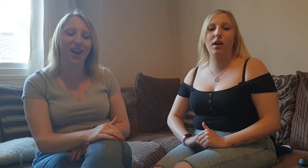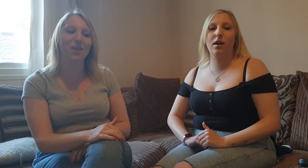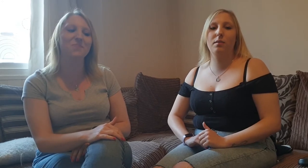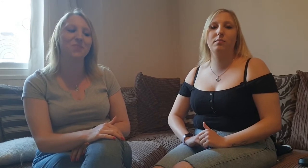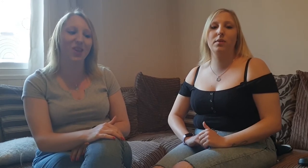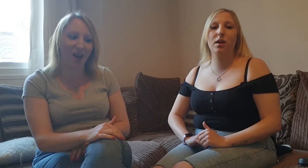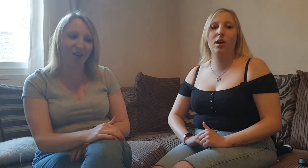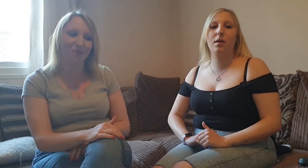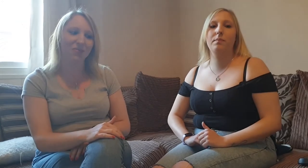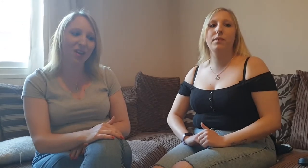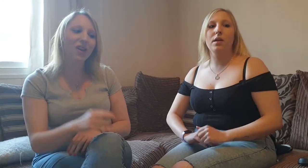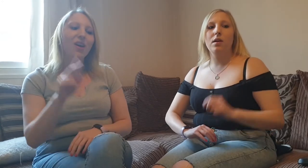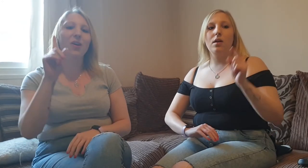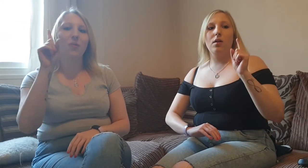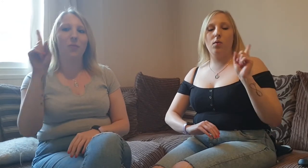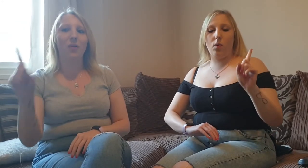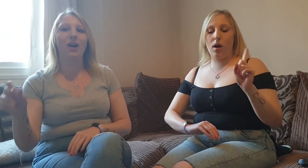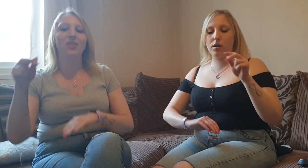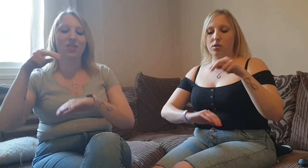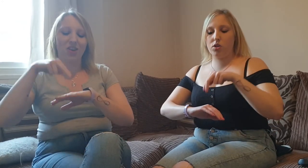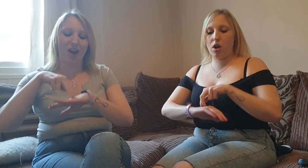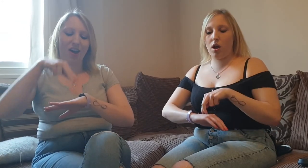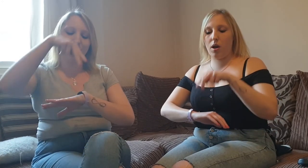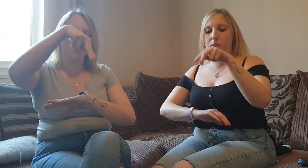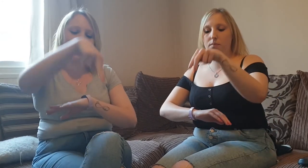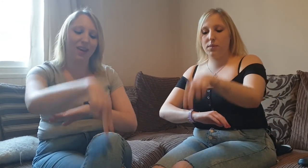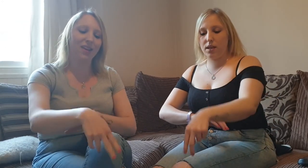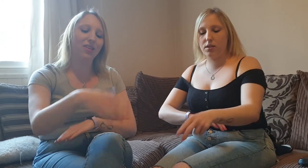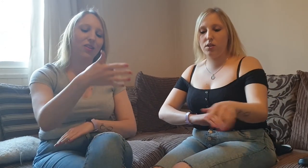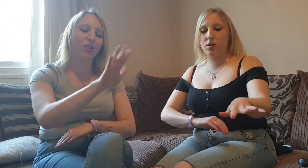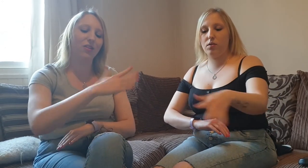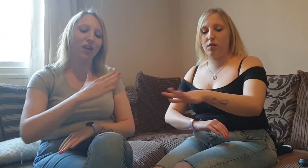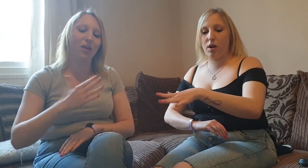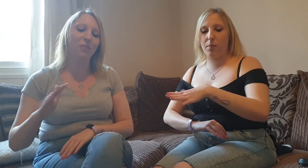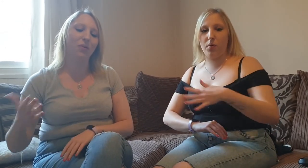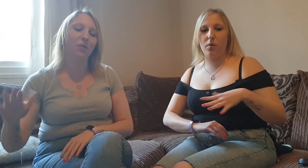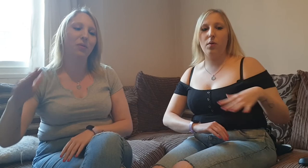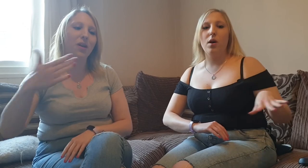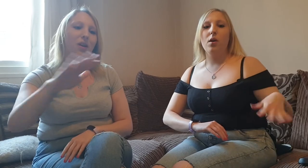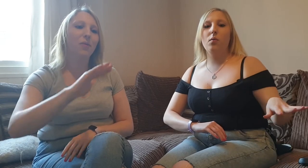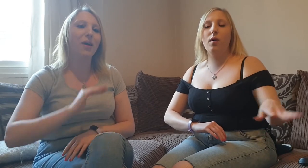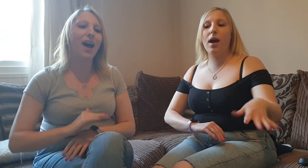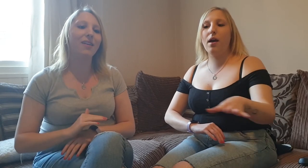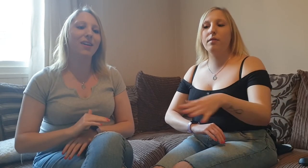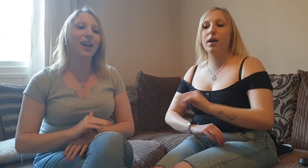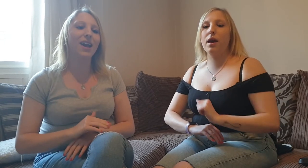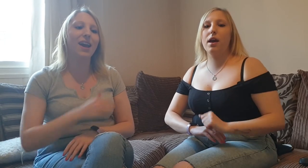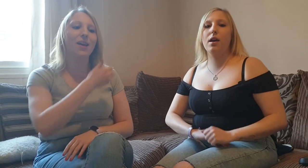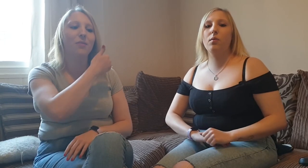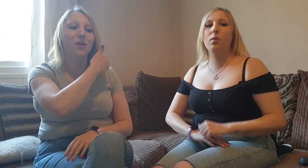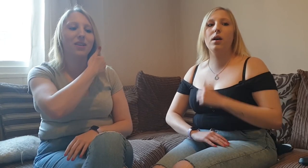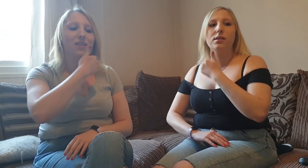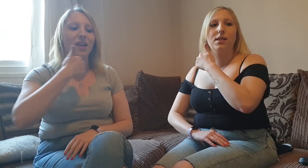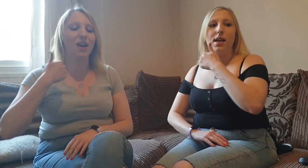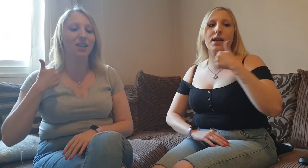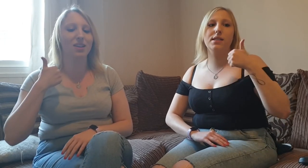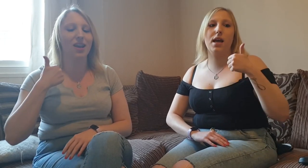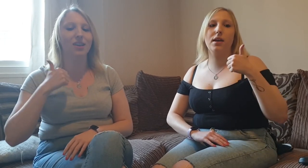Yum, yum. One jumped into the pool where it was nice and